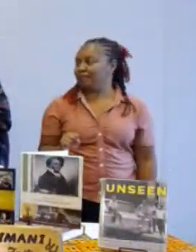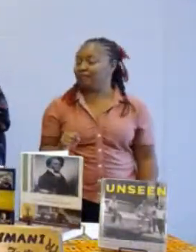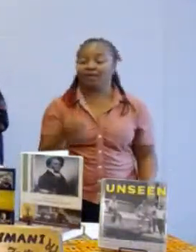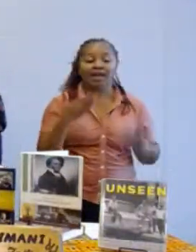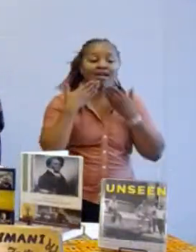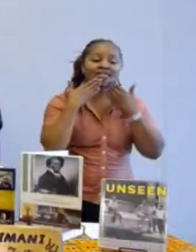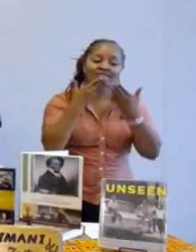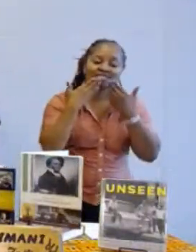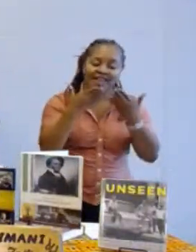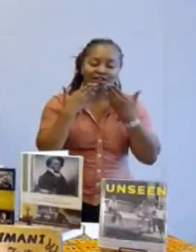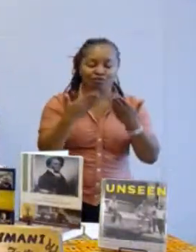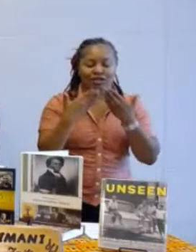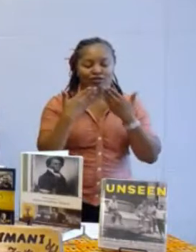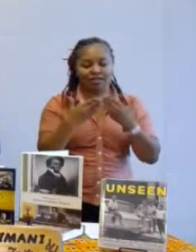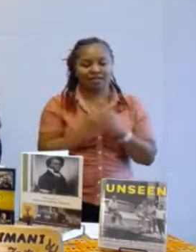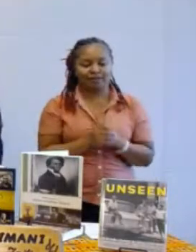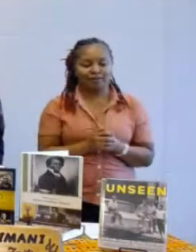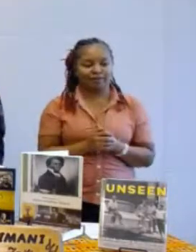Thank you very much.